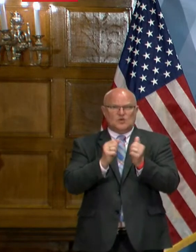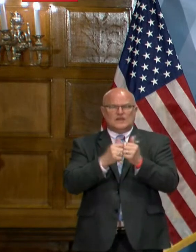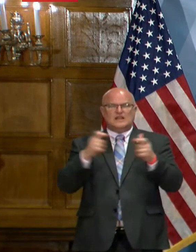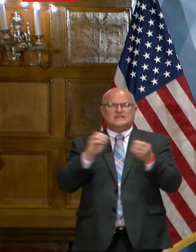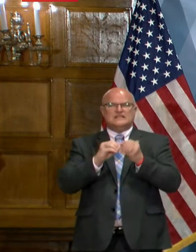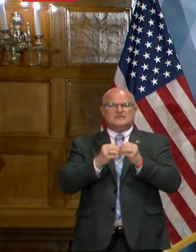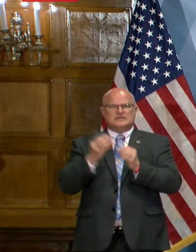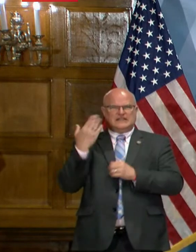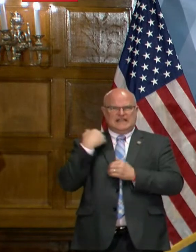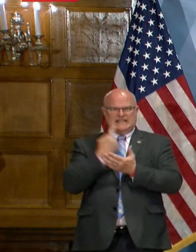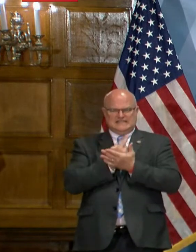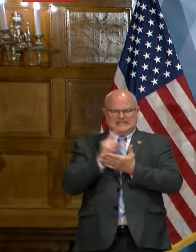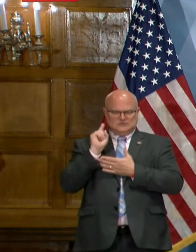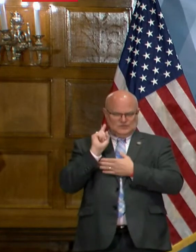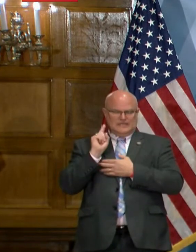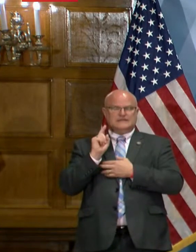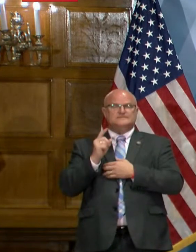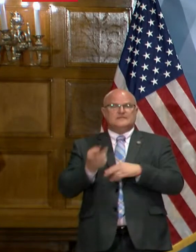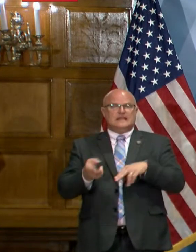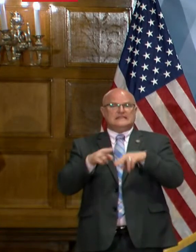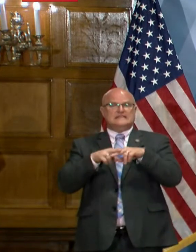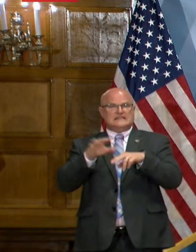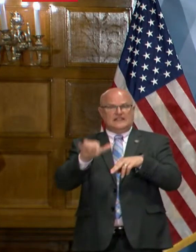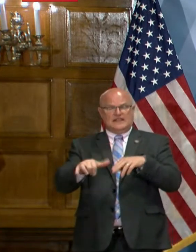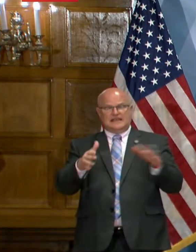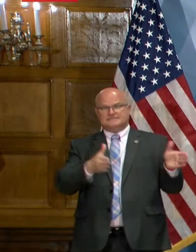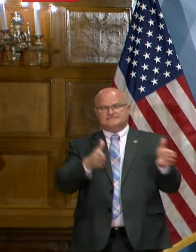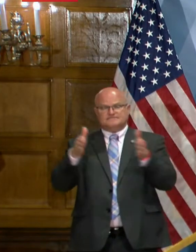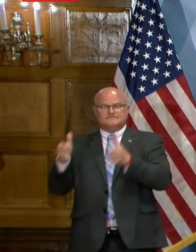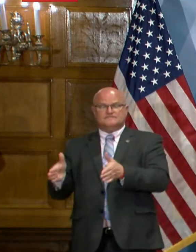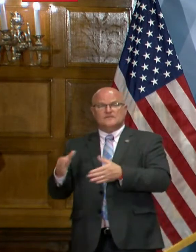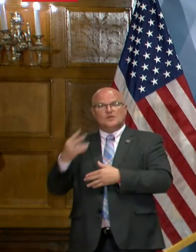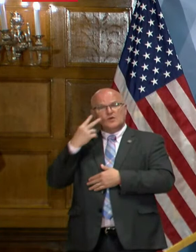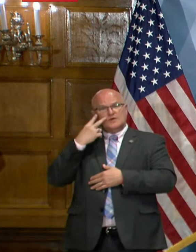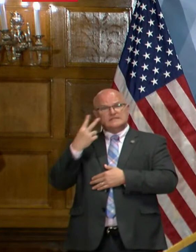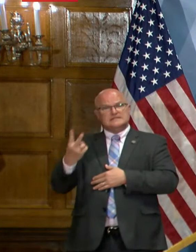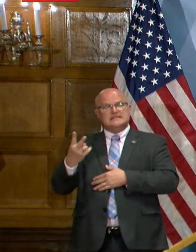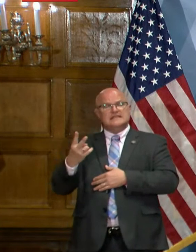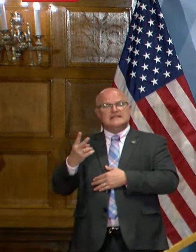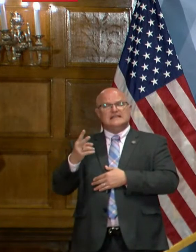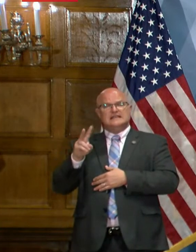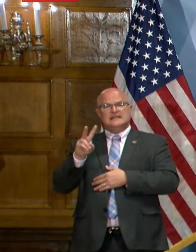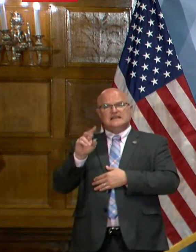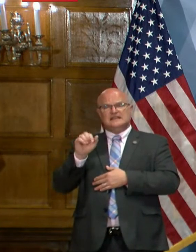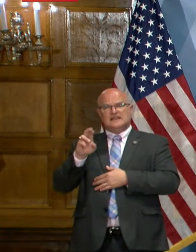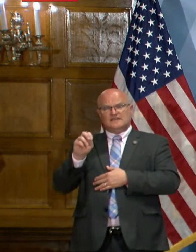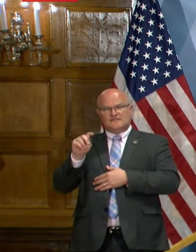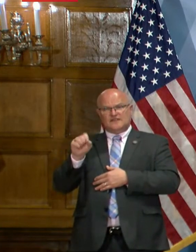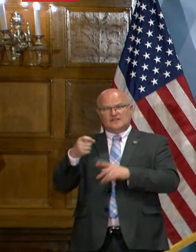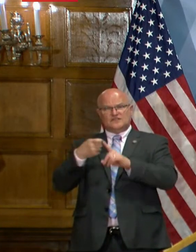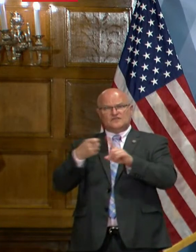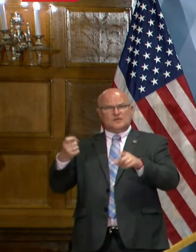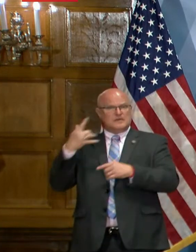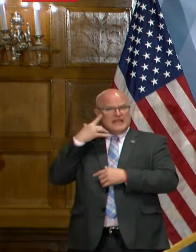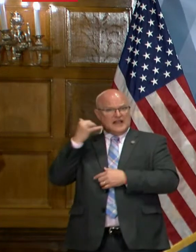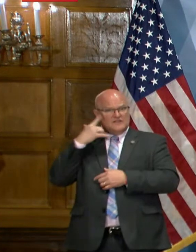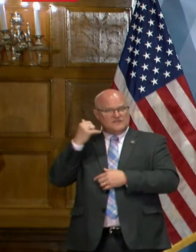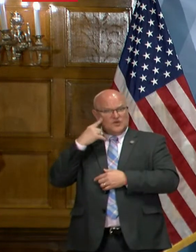largest number in the last week. In addition to that, we are seeing variants. There are 2 variants from